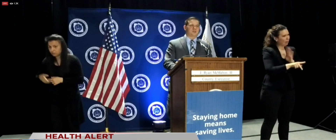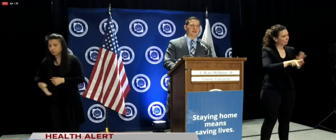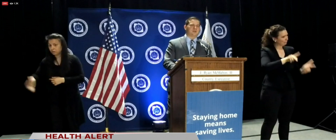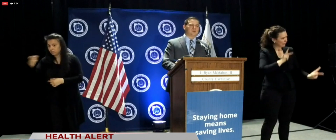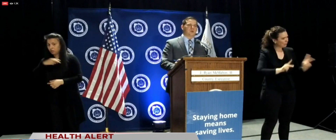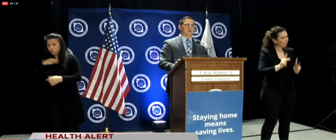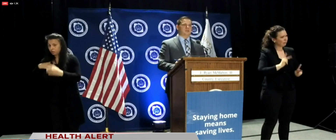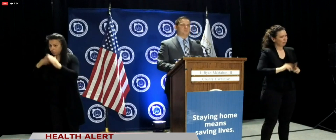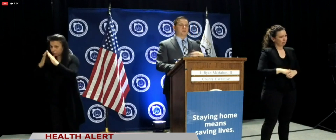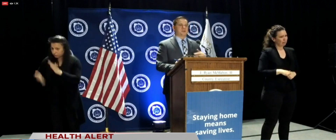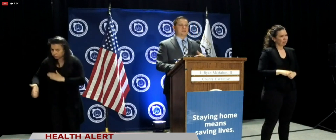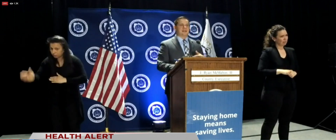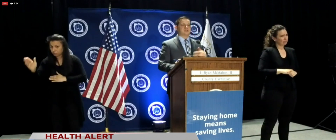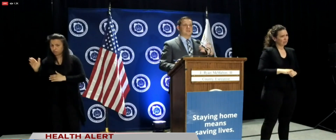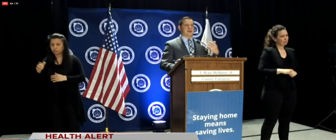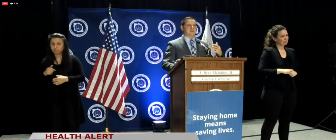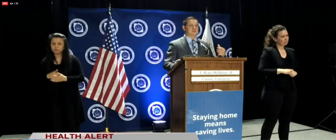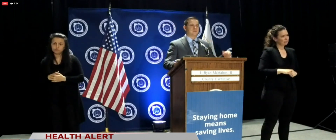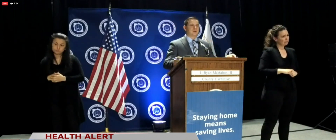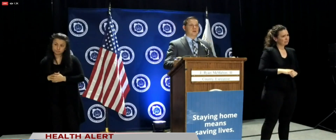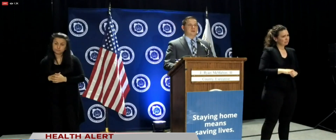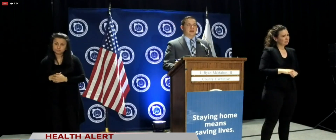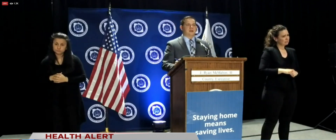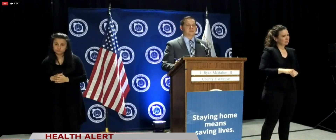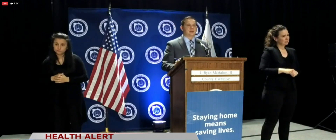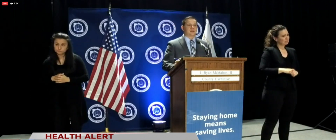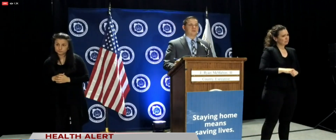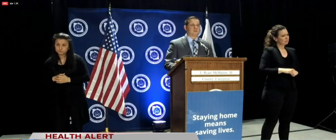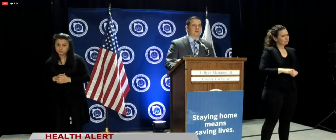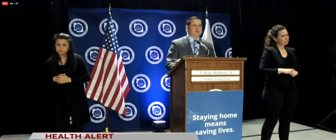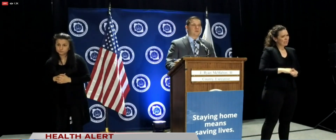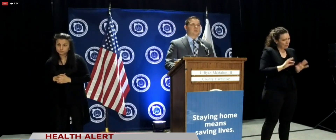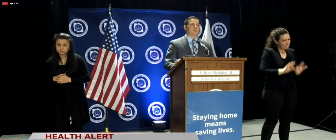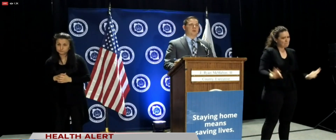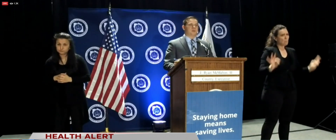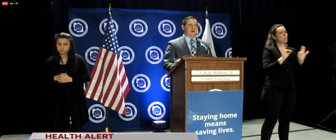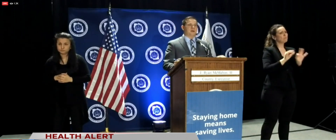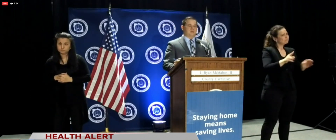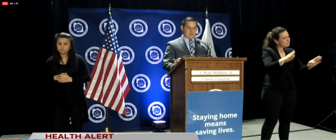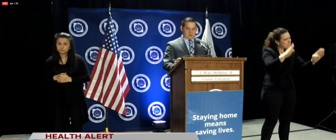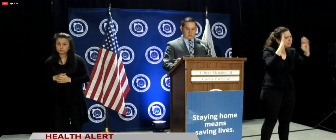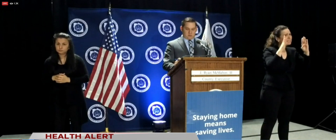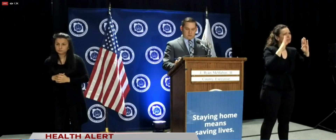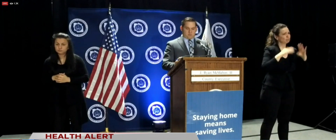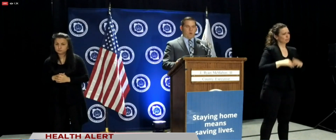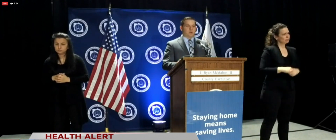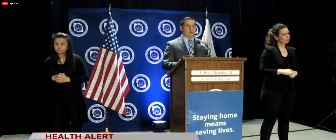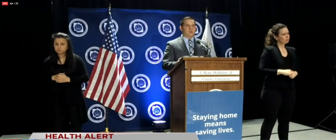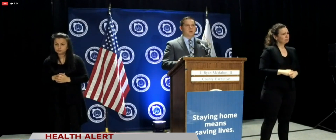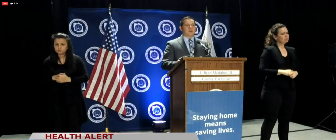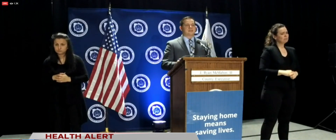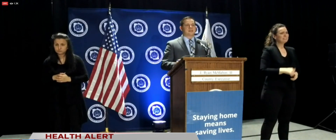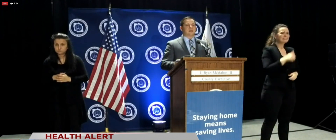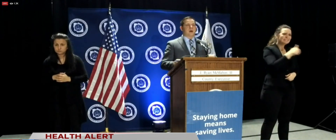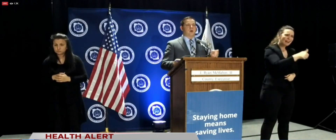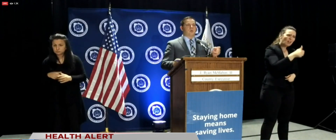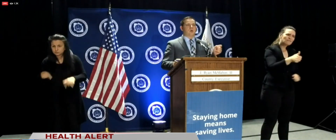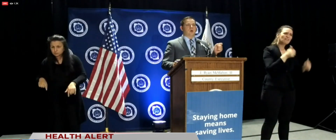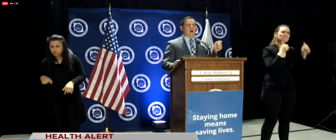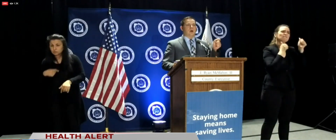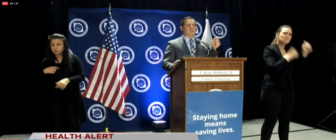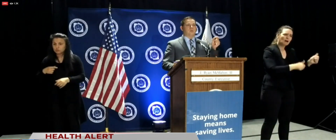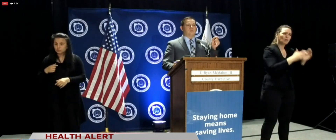to understand too. Let's put this not just the eyes of the county executive every day who's up here pounding the podium. Let's think